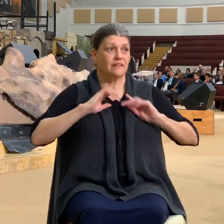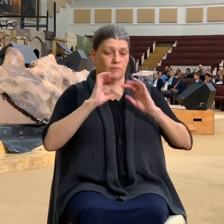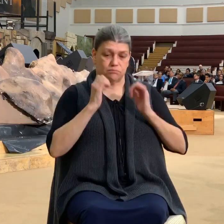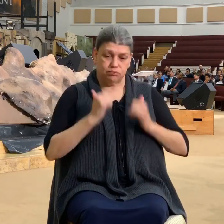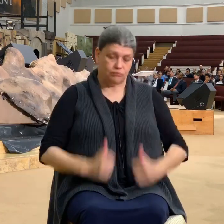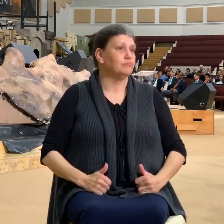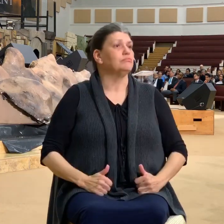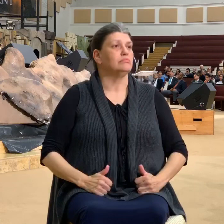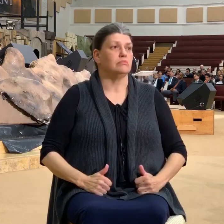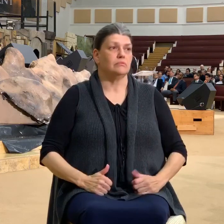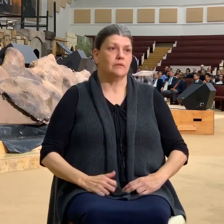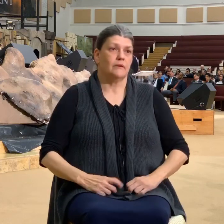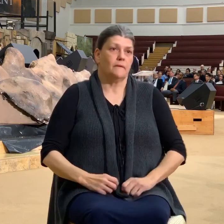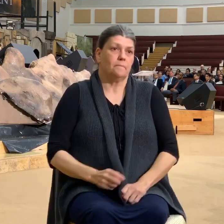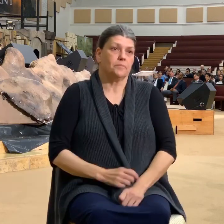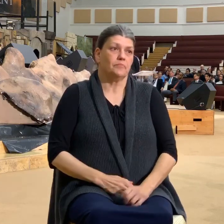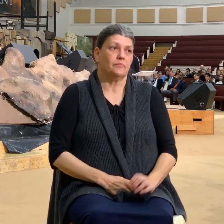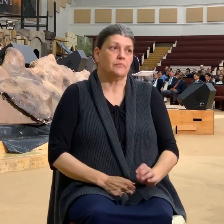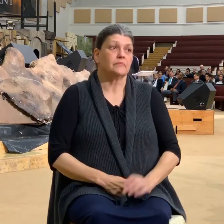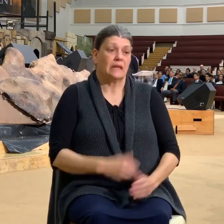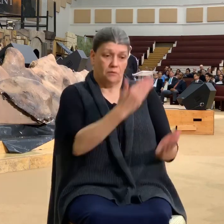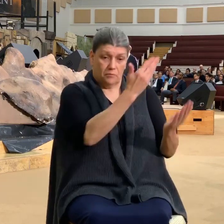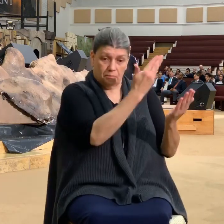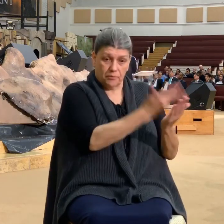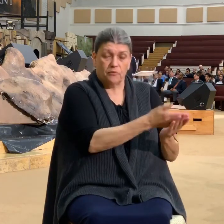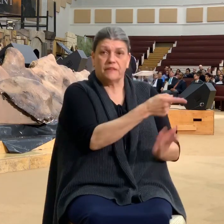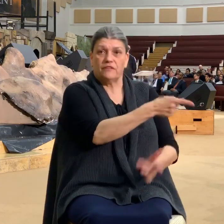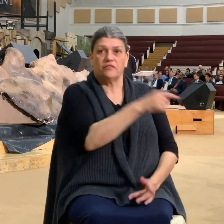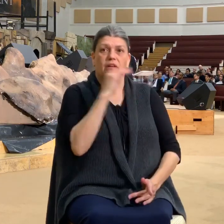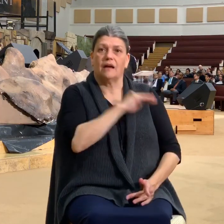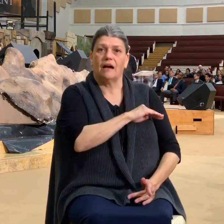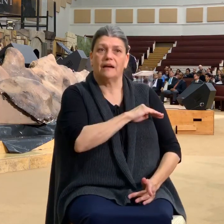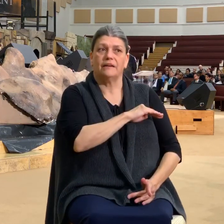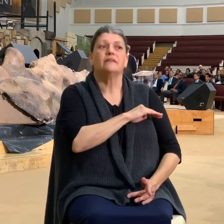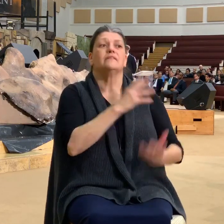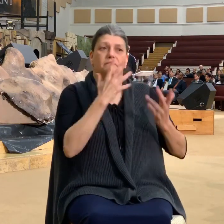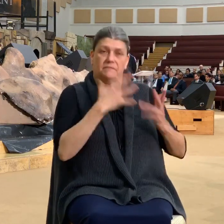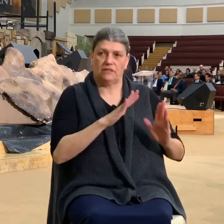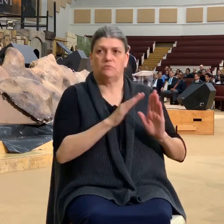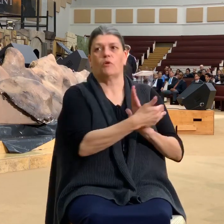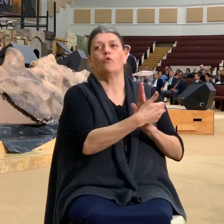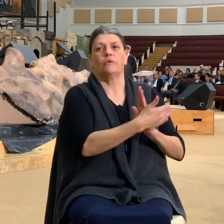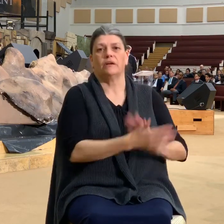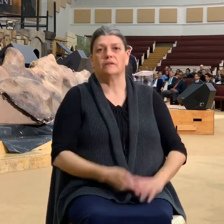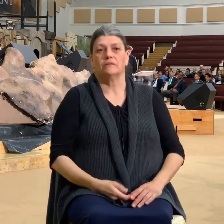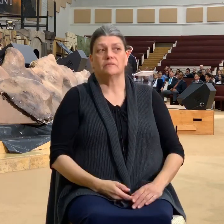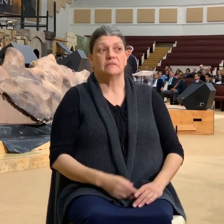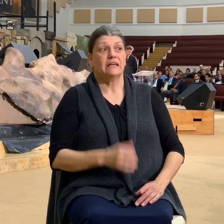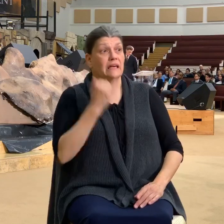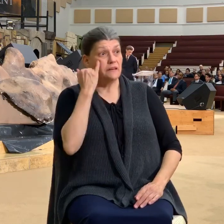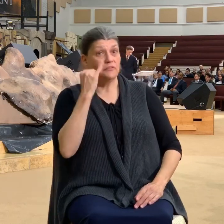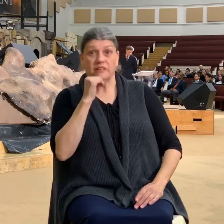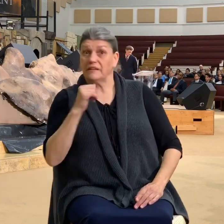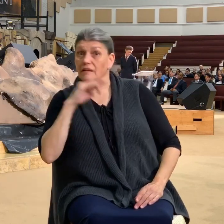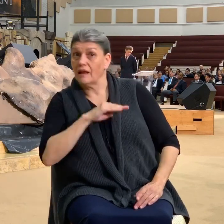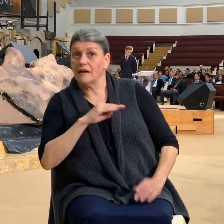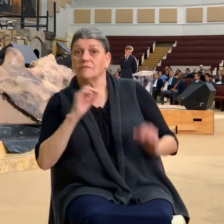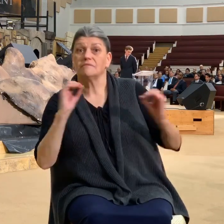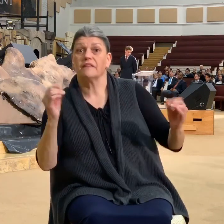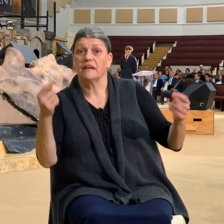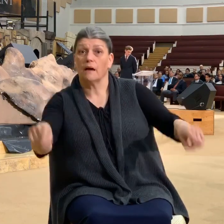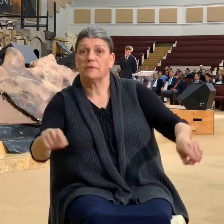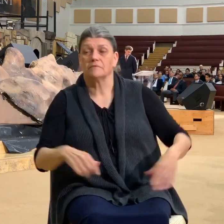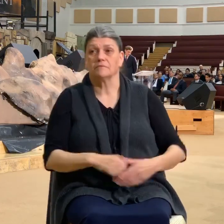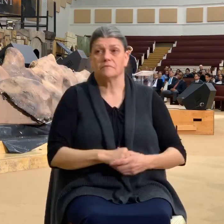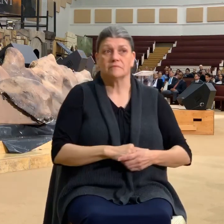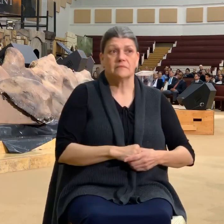deteriorate. And it was proof that she was lying and had been an adulterous woman. If she had not lied, nothing would happen. And the